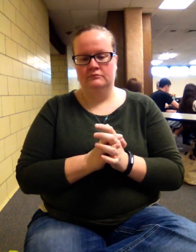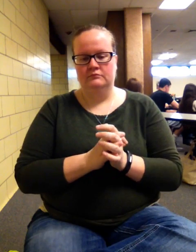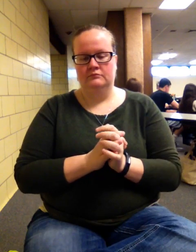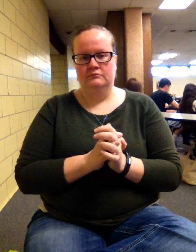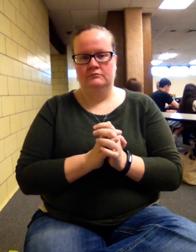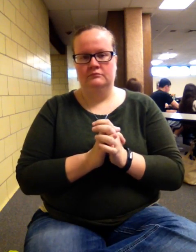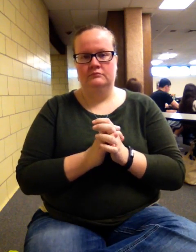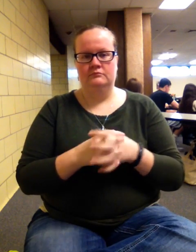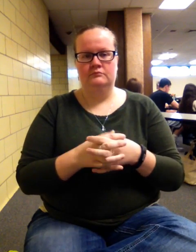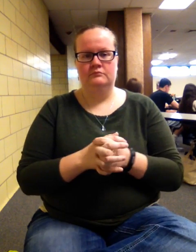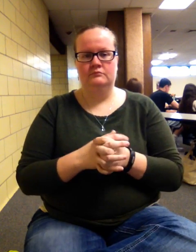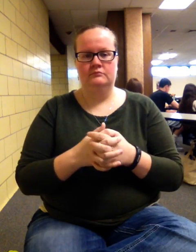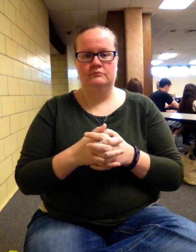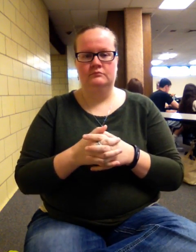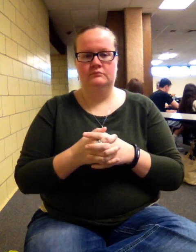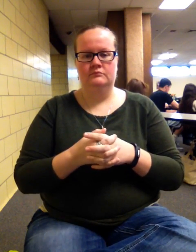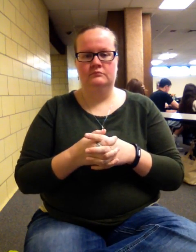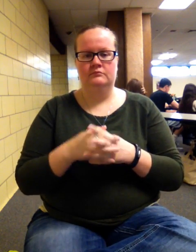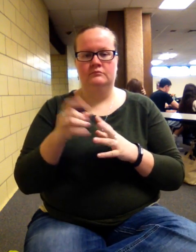arena where you put the current maturities